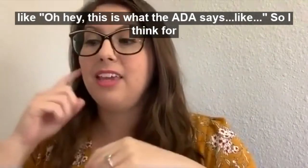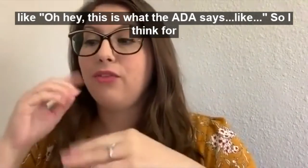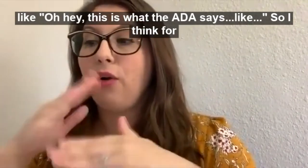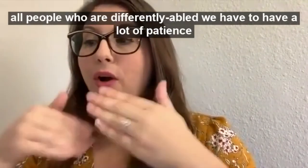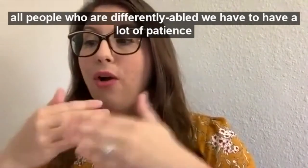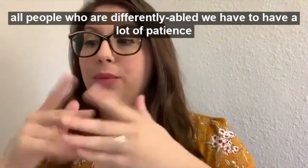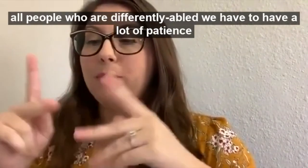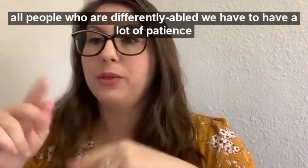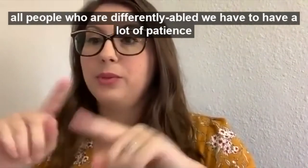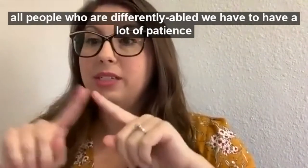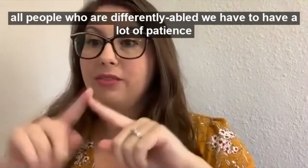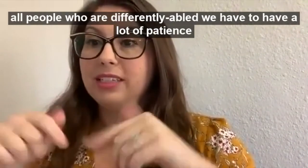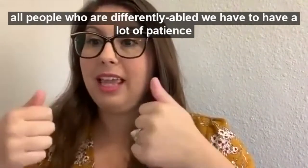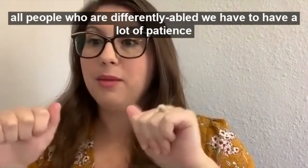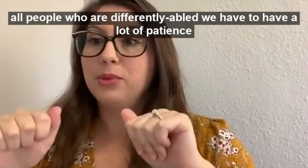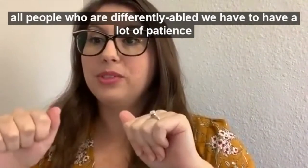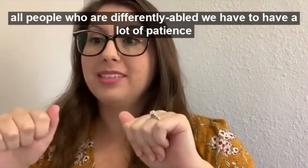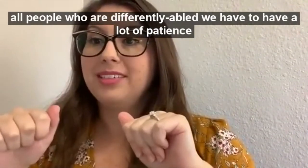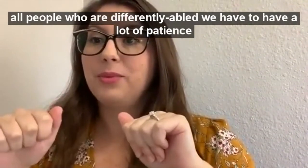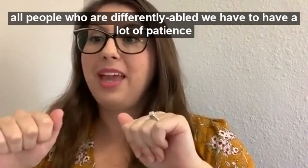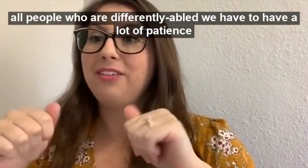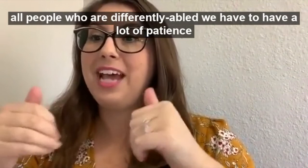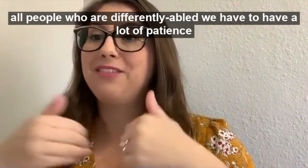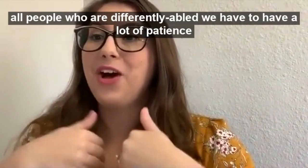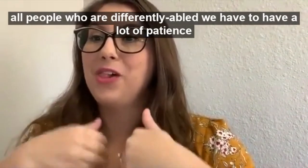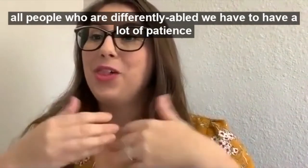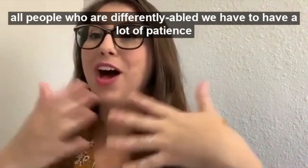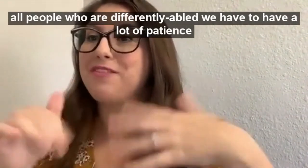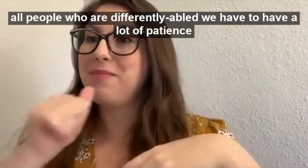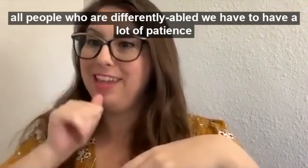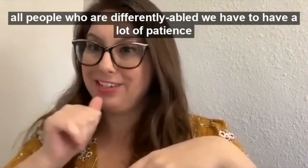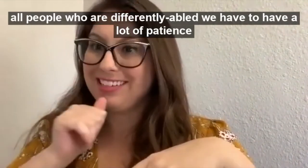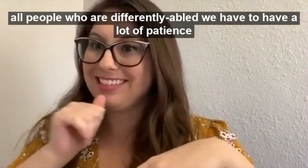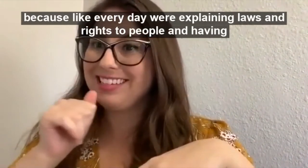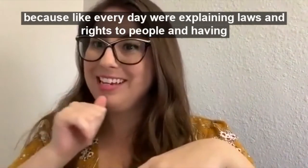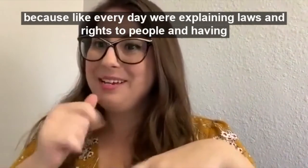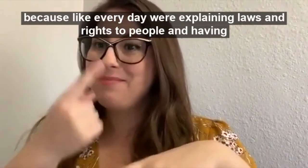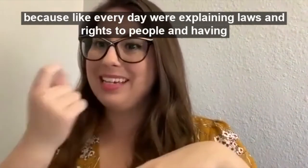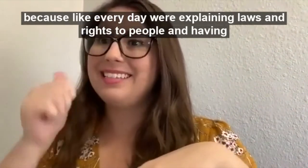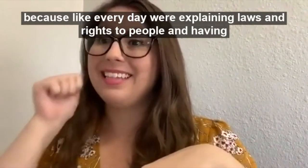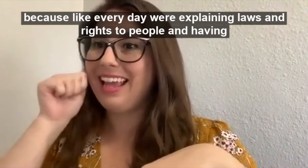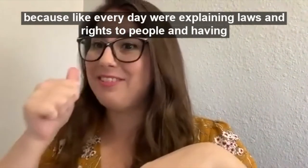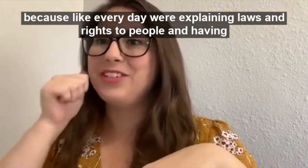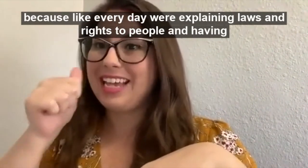for all people who are differently abled, we have to have a lot of patience, because like every day